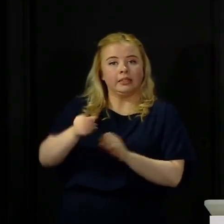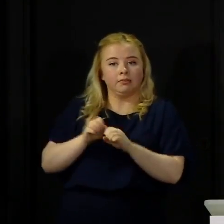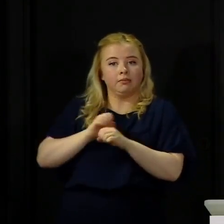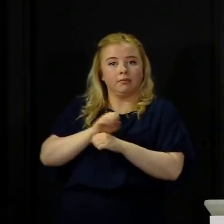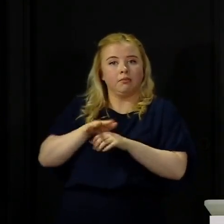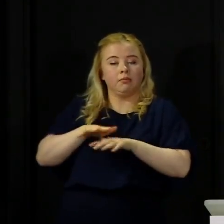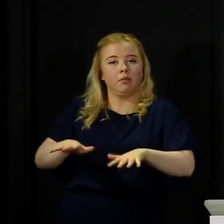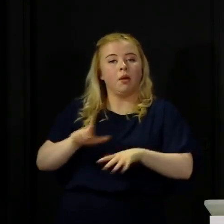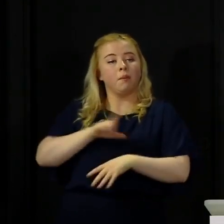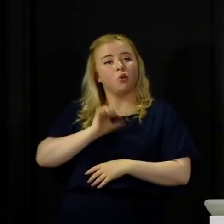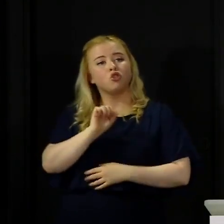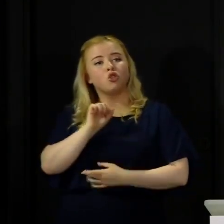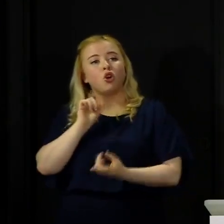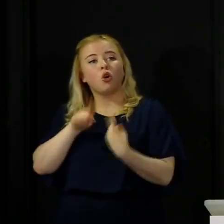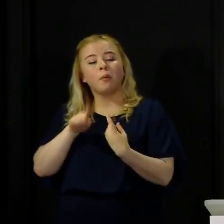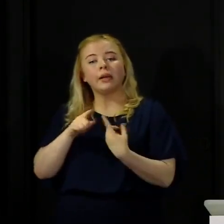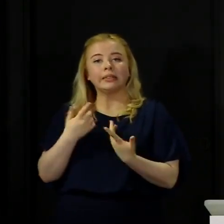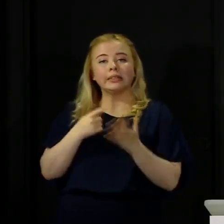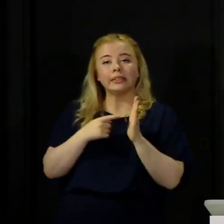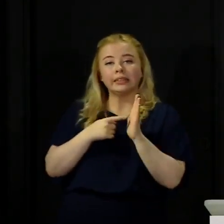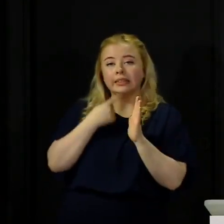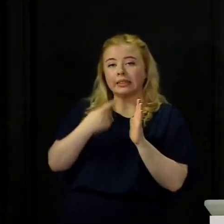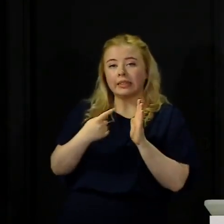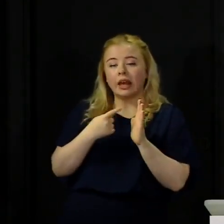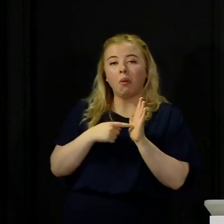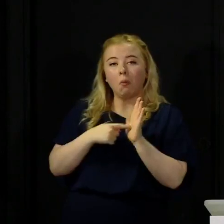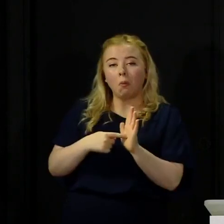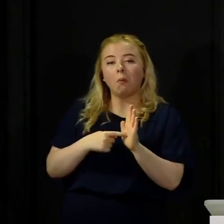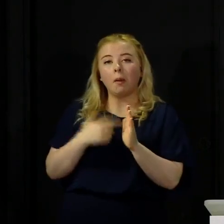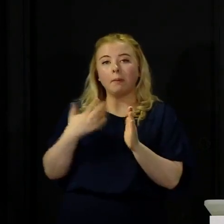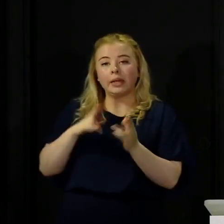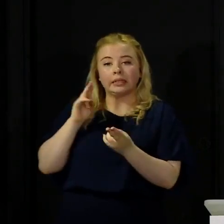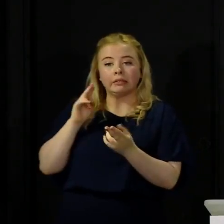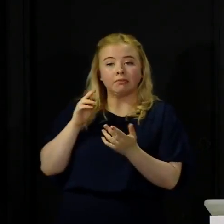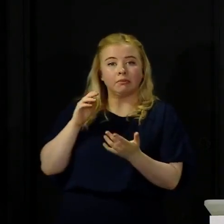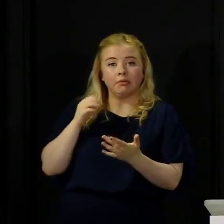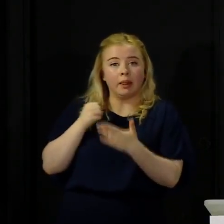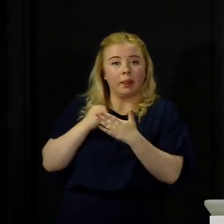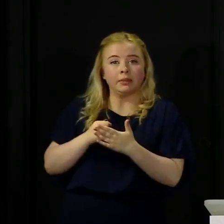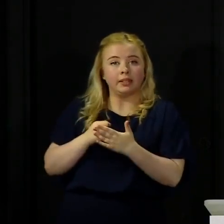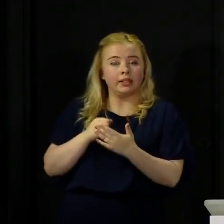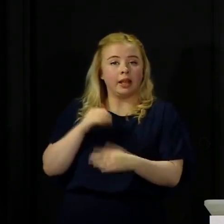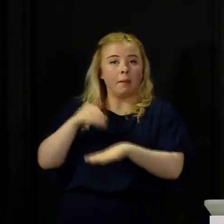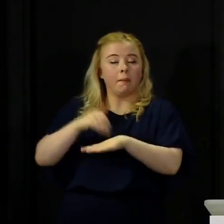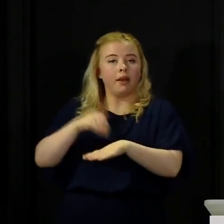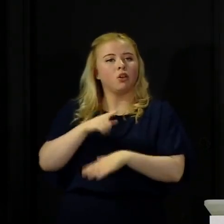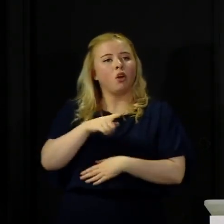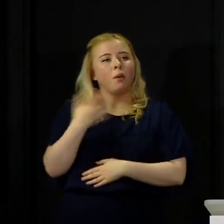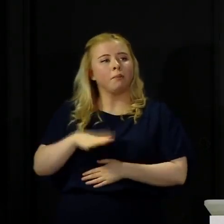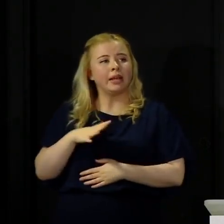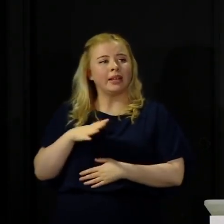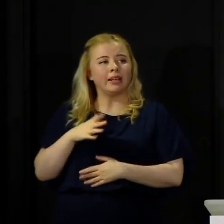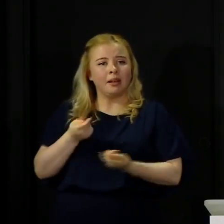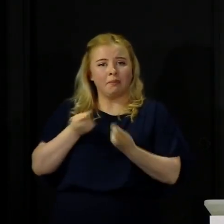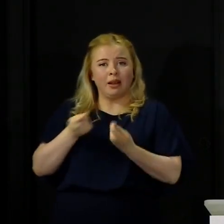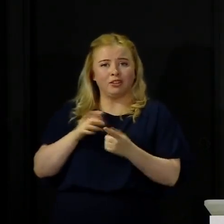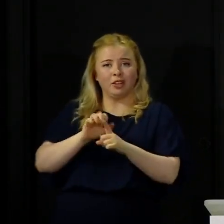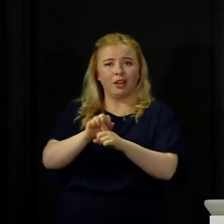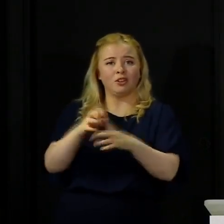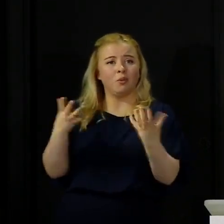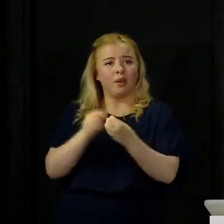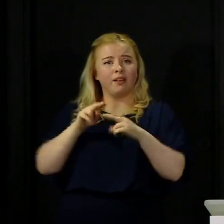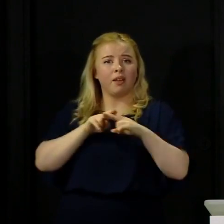obviously suggest it's been minimal, if there has been. And also, just if you don't mind me asking, have you managed to catch up with your own family in person yet? And